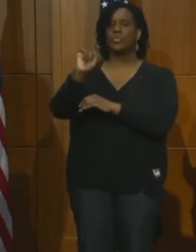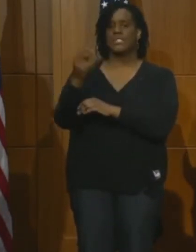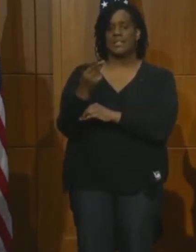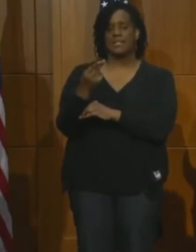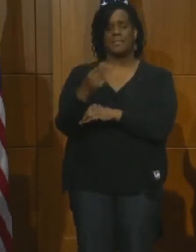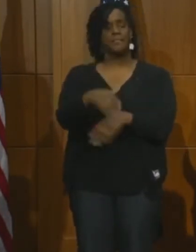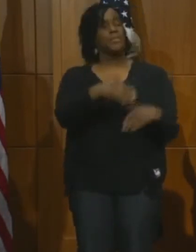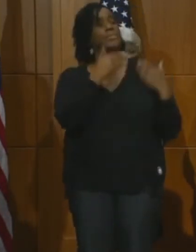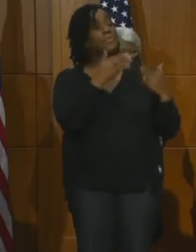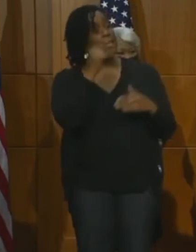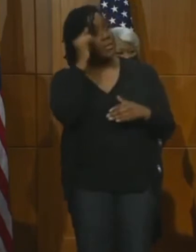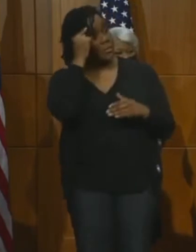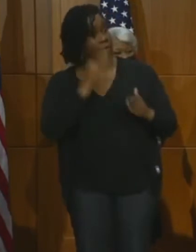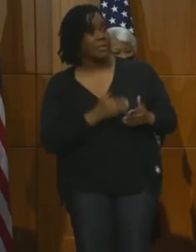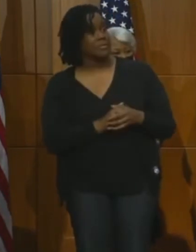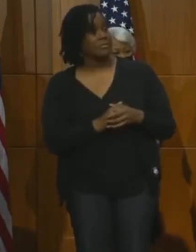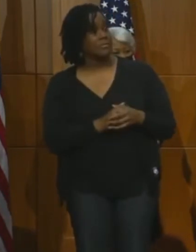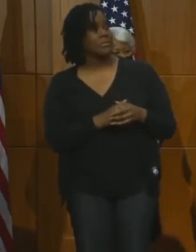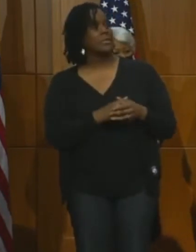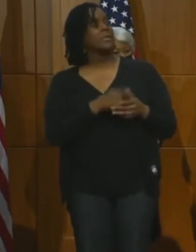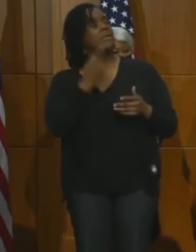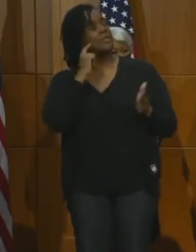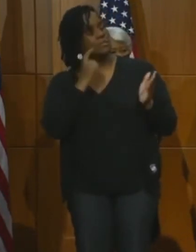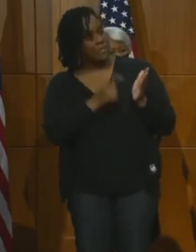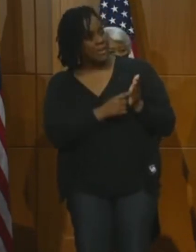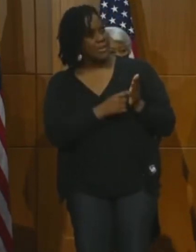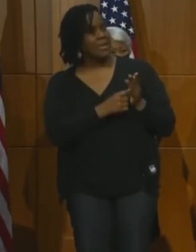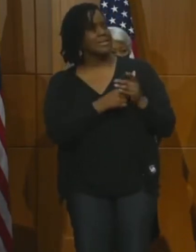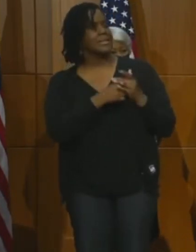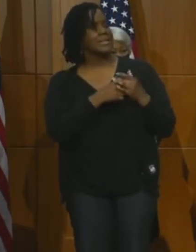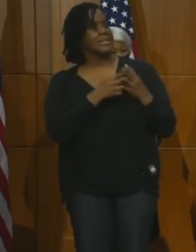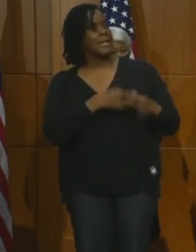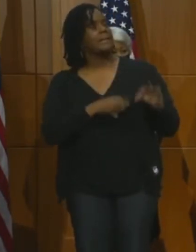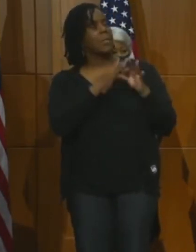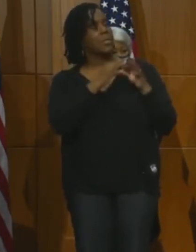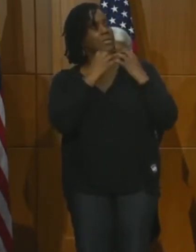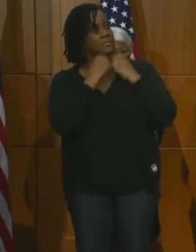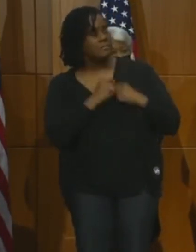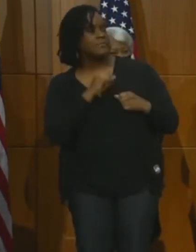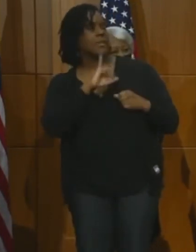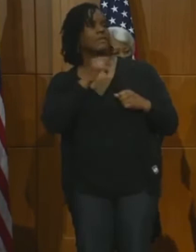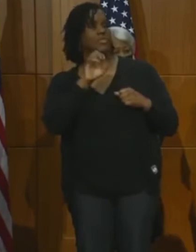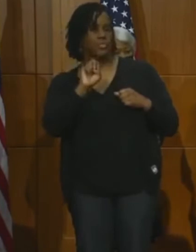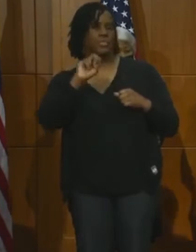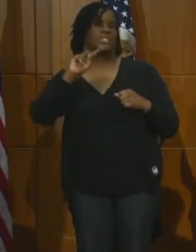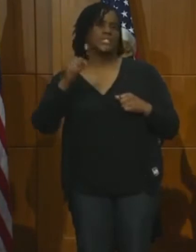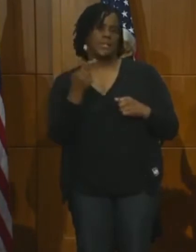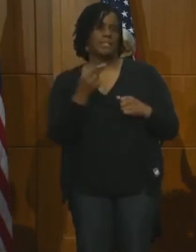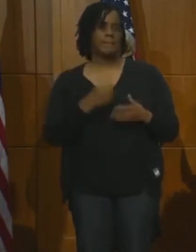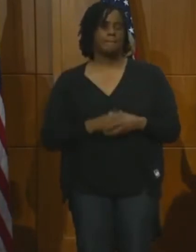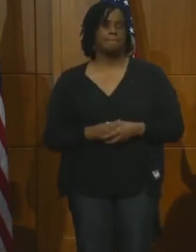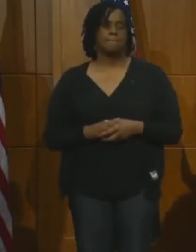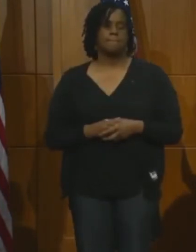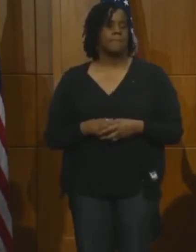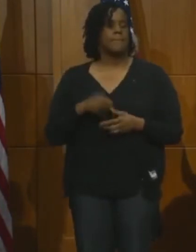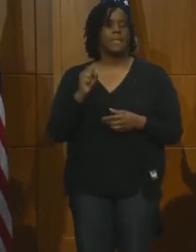Governor, for recognizing the sacredness and importance of Juneteenth. It is so